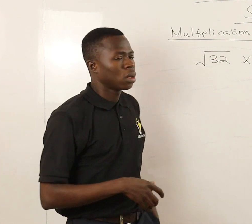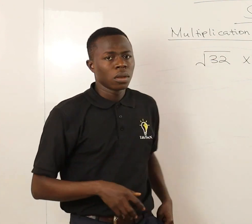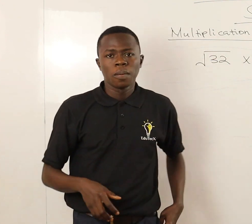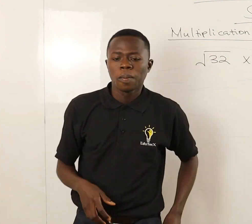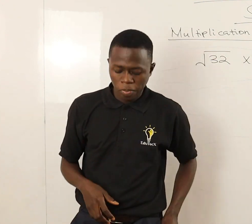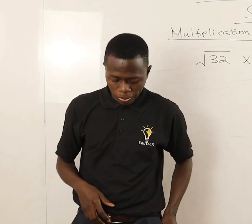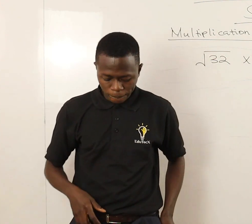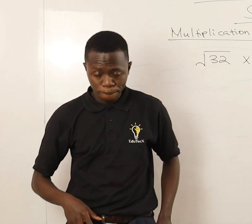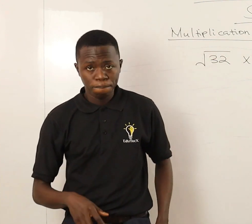Maybe